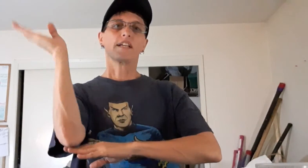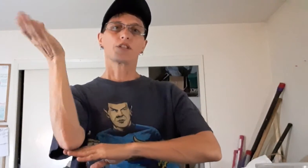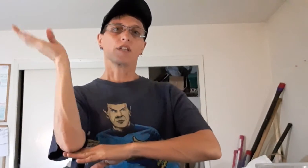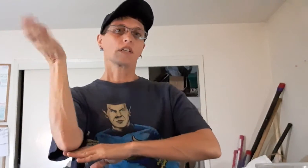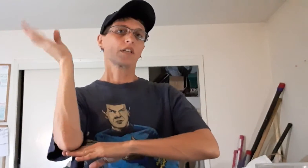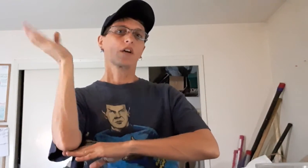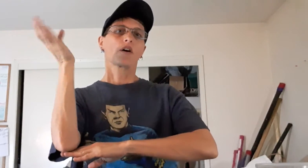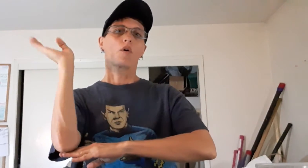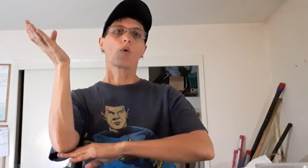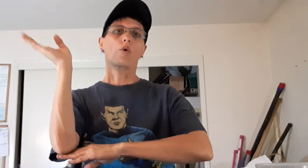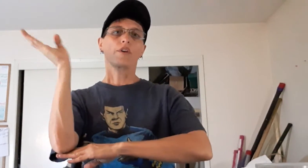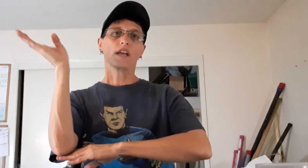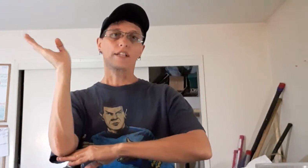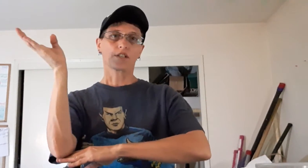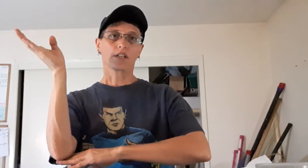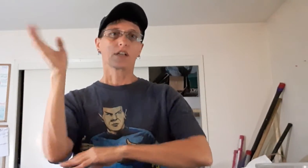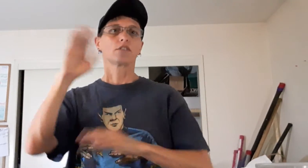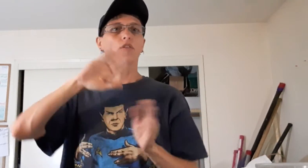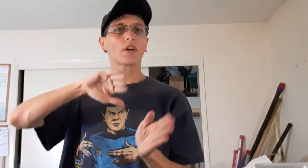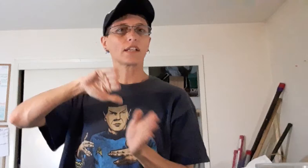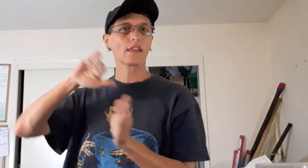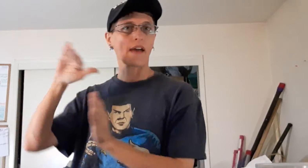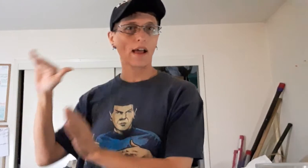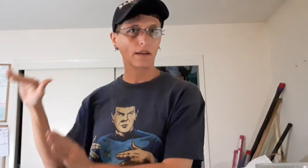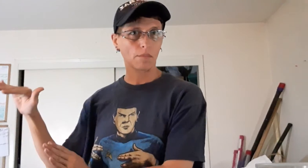oration. So I'll get to that in a minute.